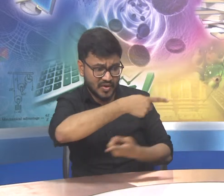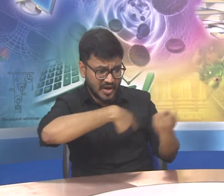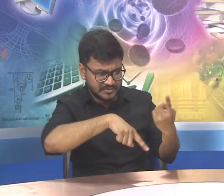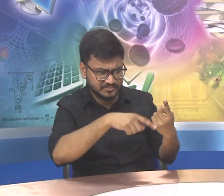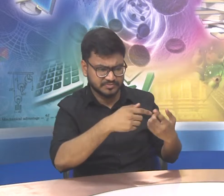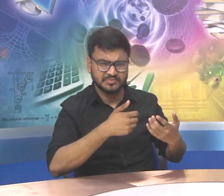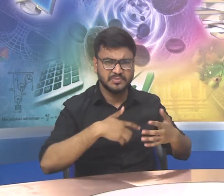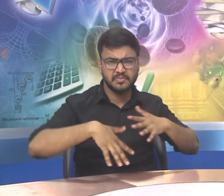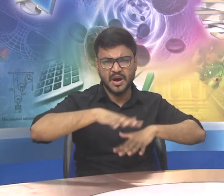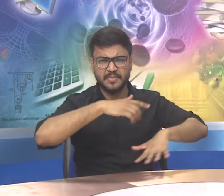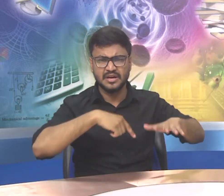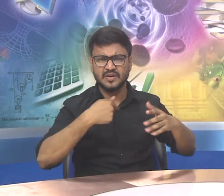of India.